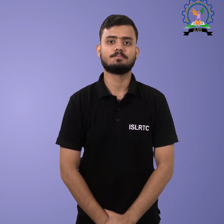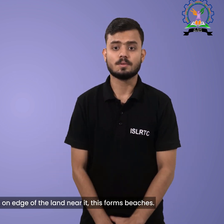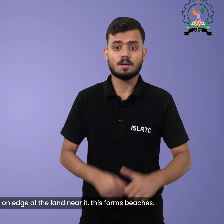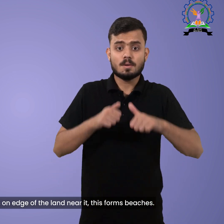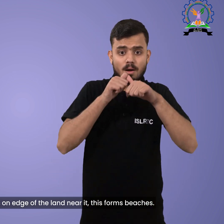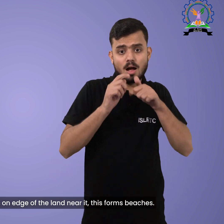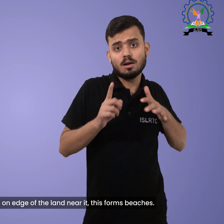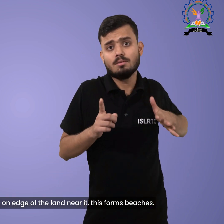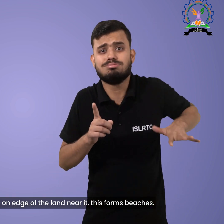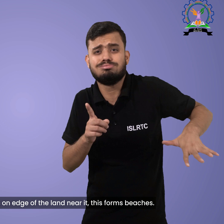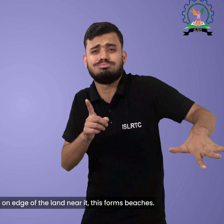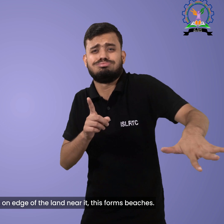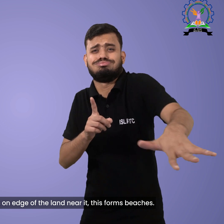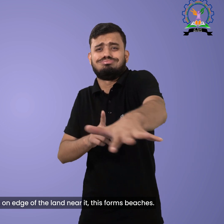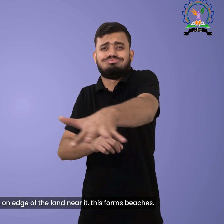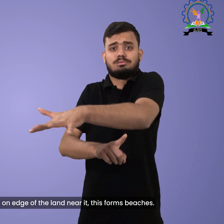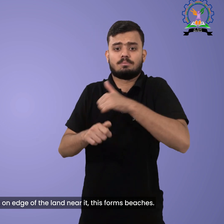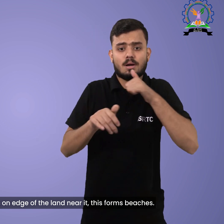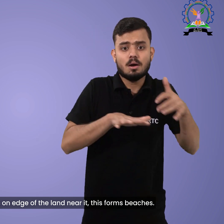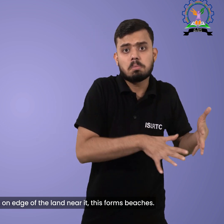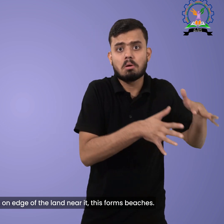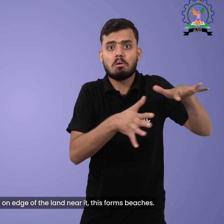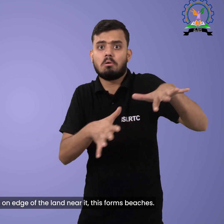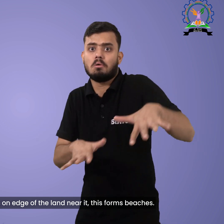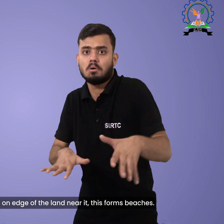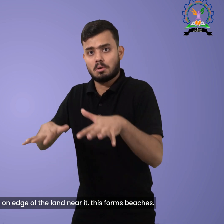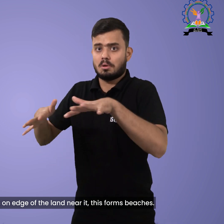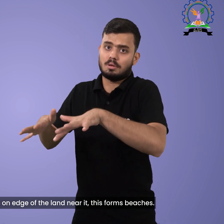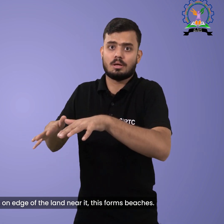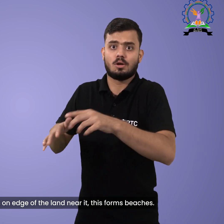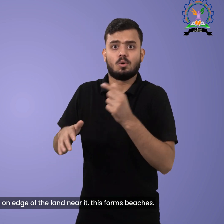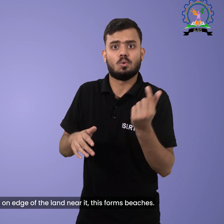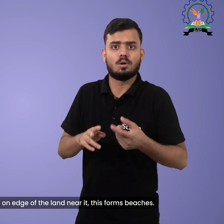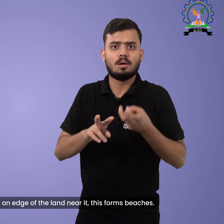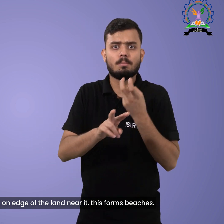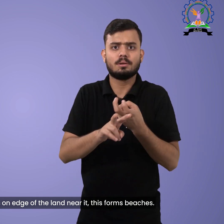The sea waves deposit sediments on edge of the land near it. This forms beaches.